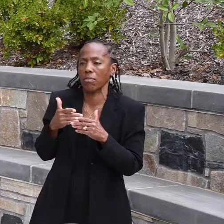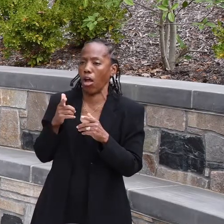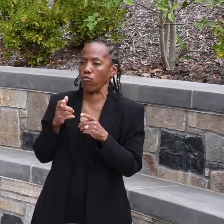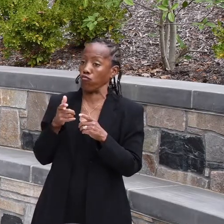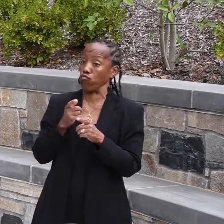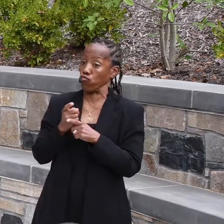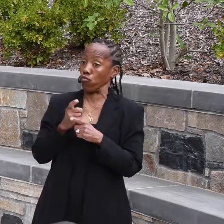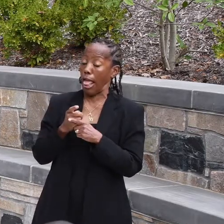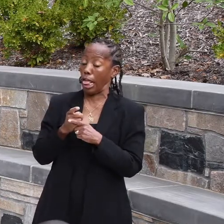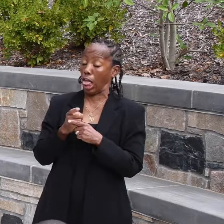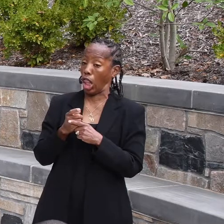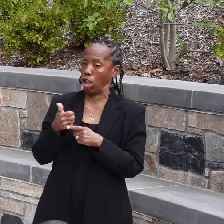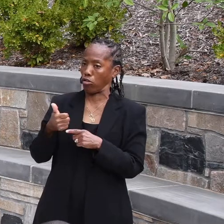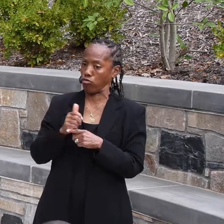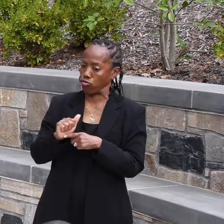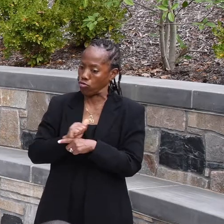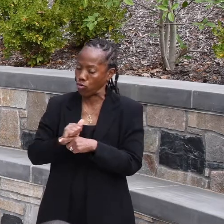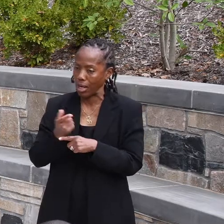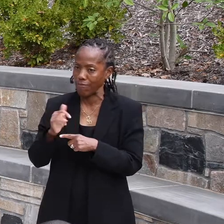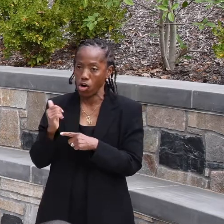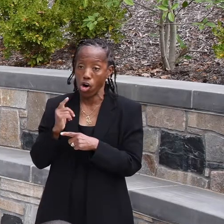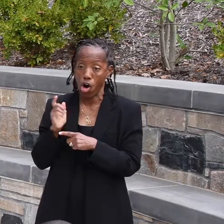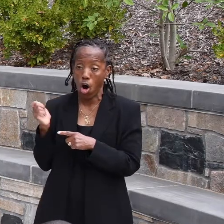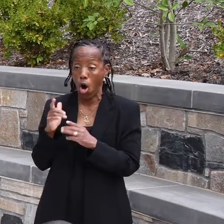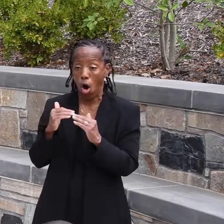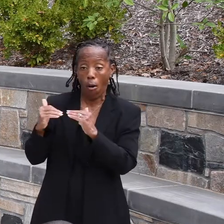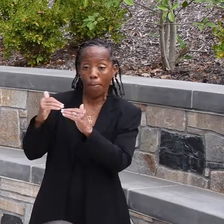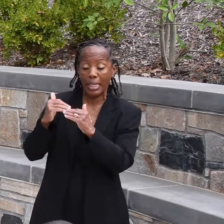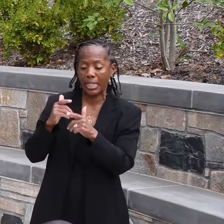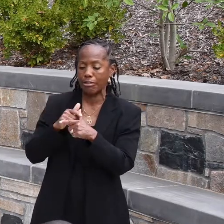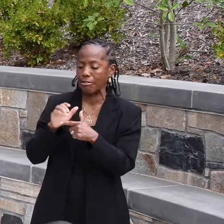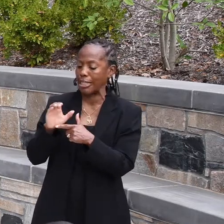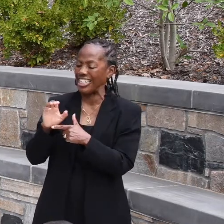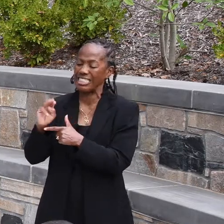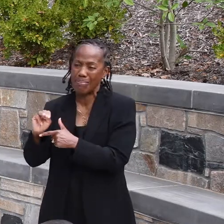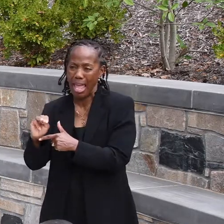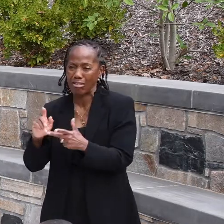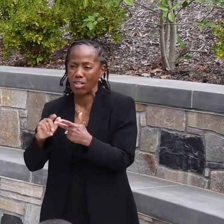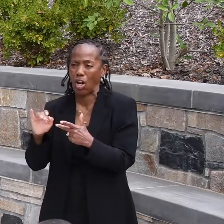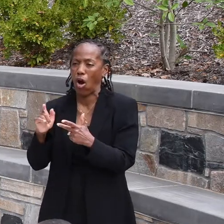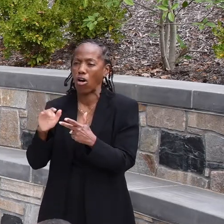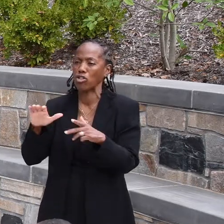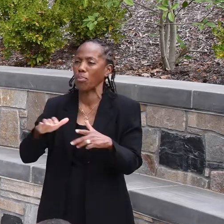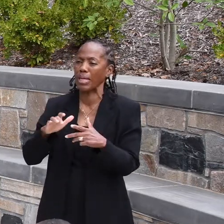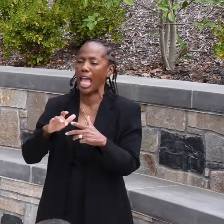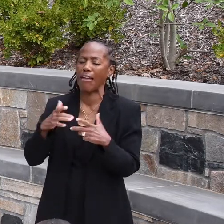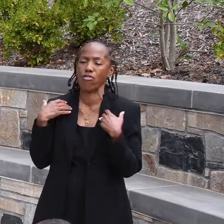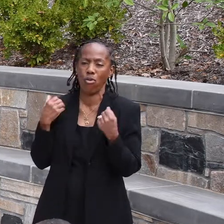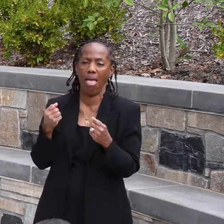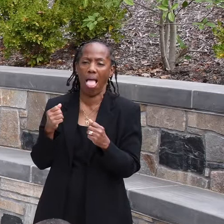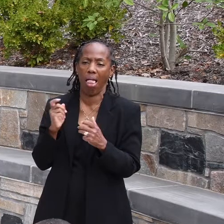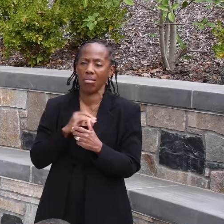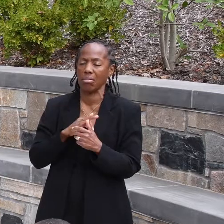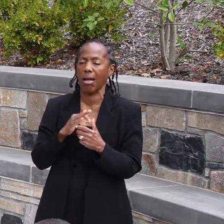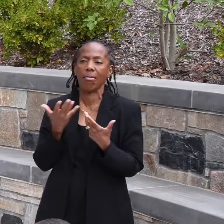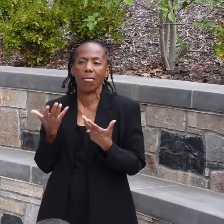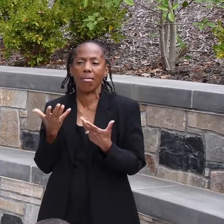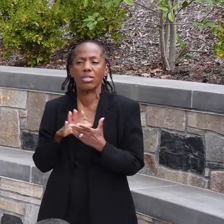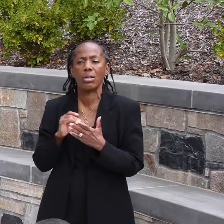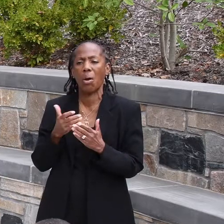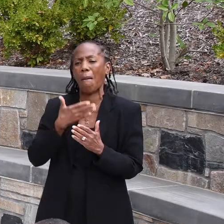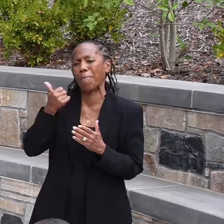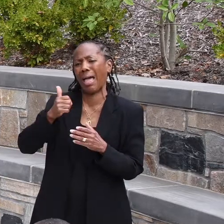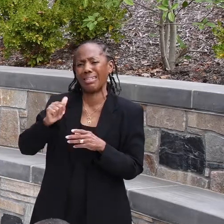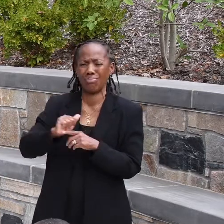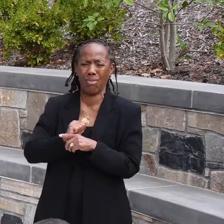Regular trainings for all peers, case managers, and behavioral health staff to learn